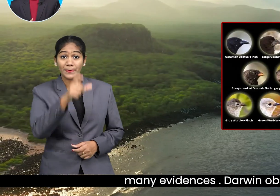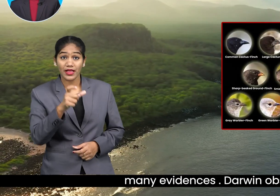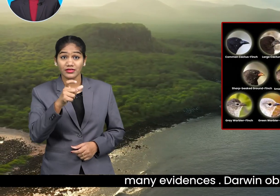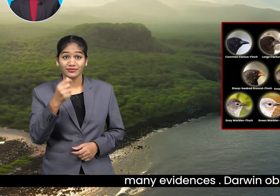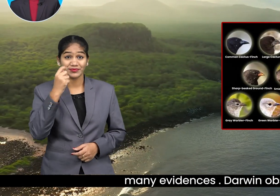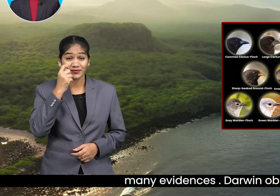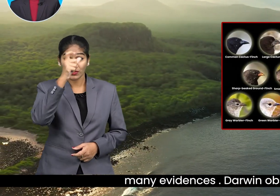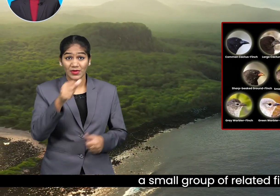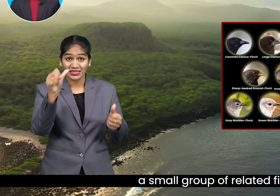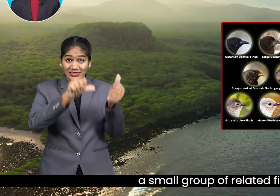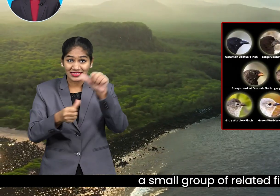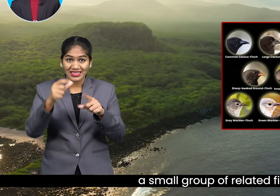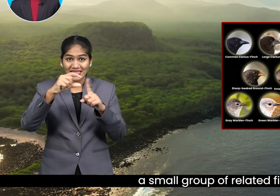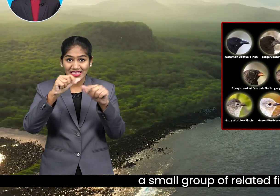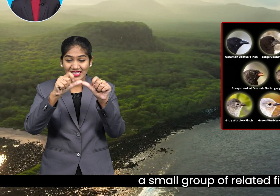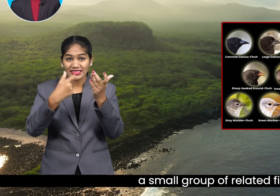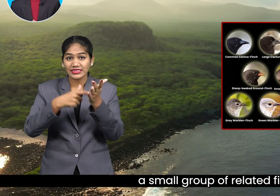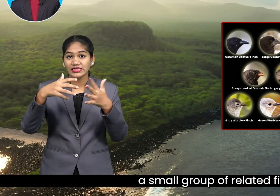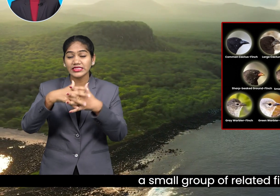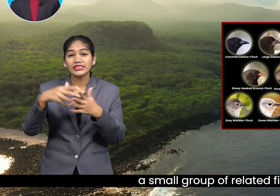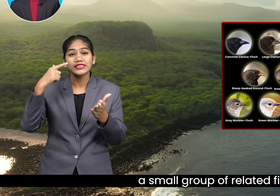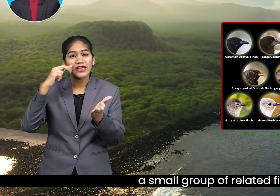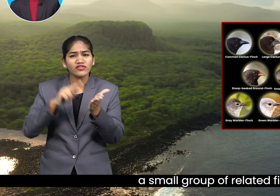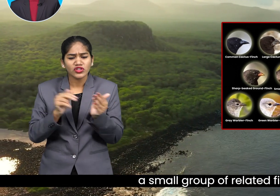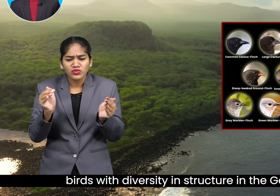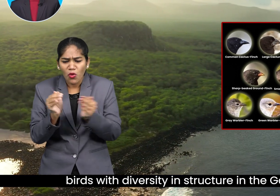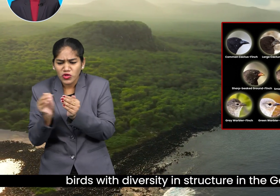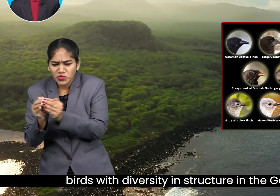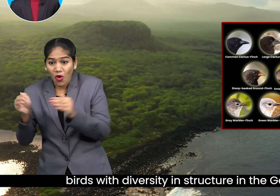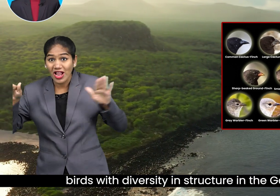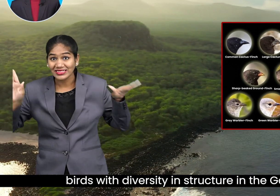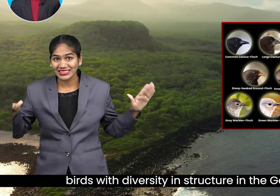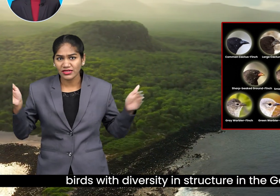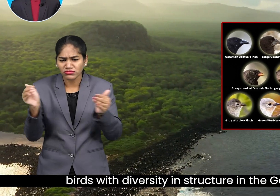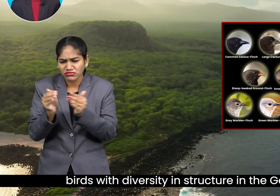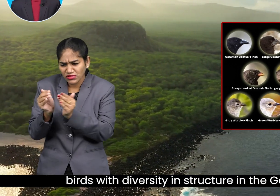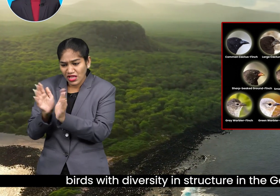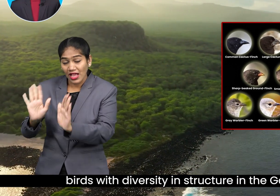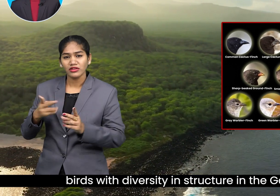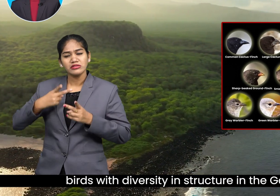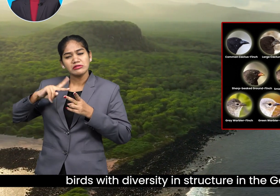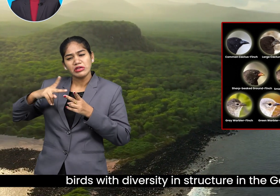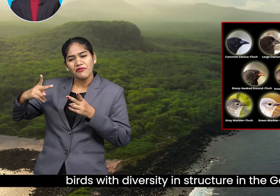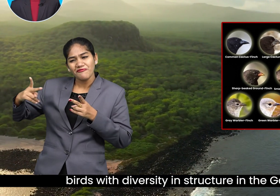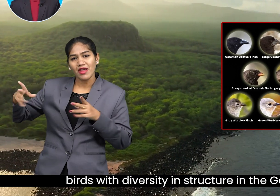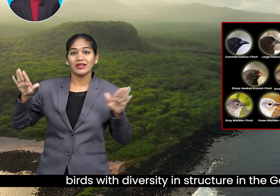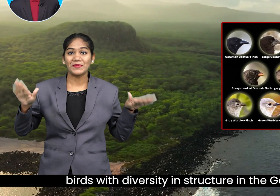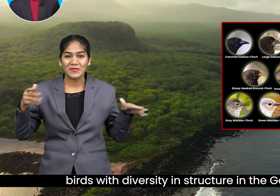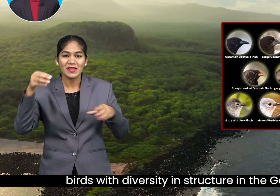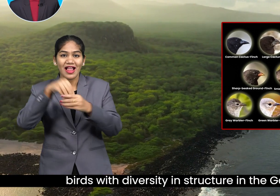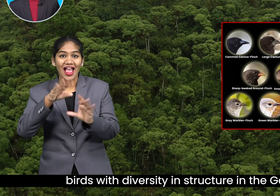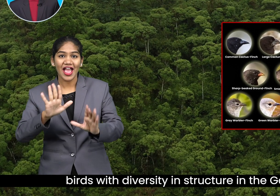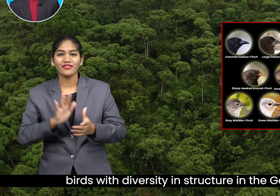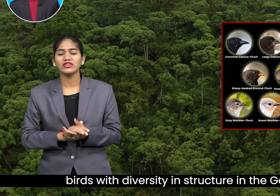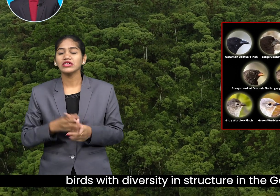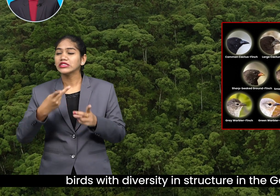Darwin observed a small group of related finch birds with diversity in